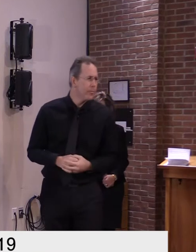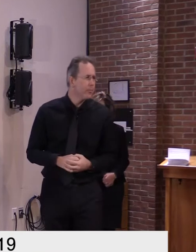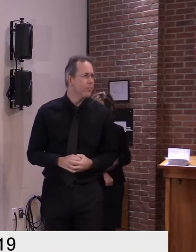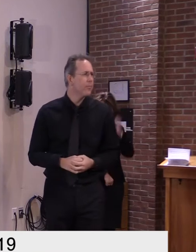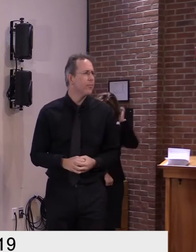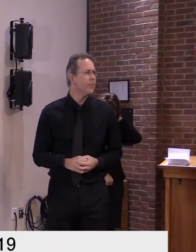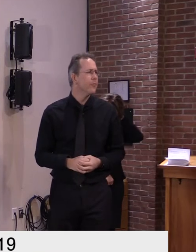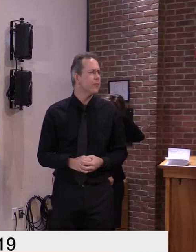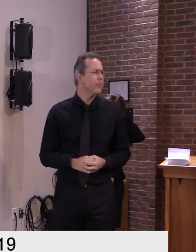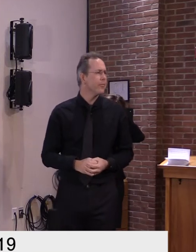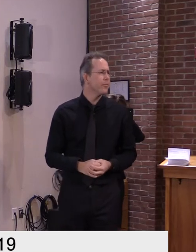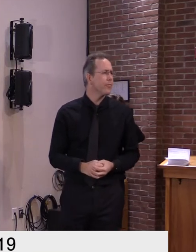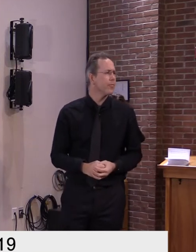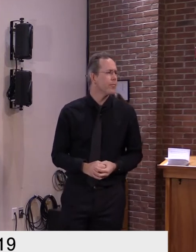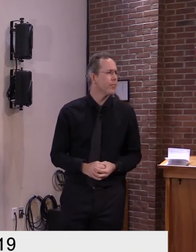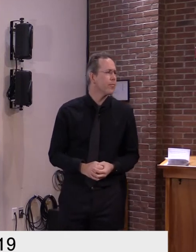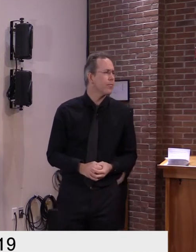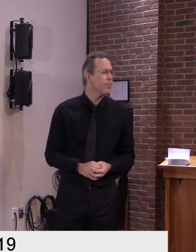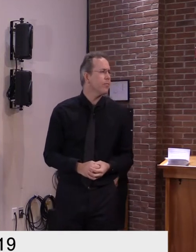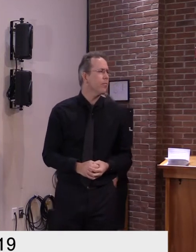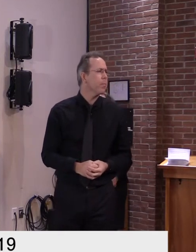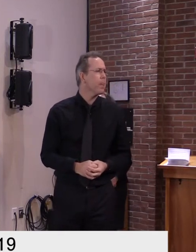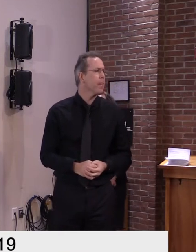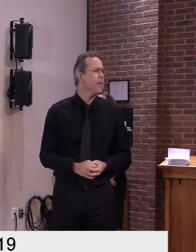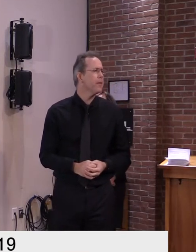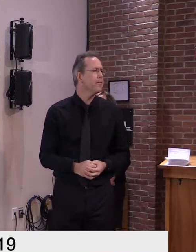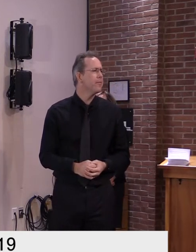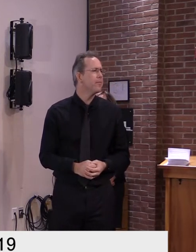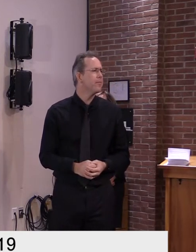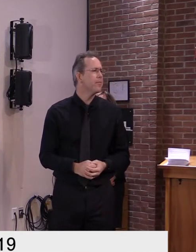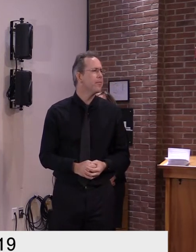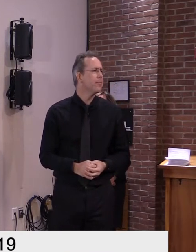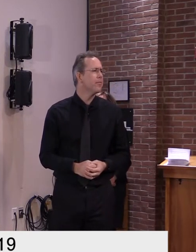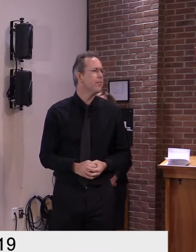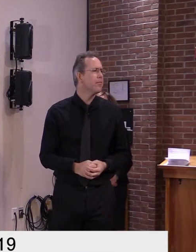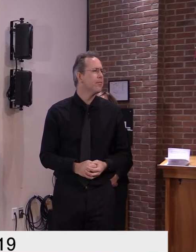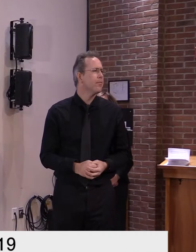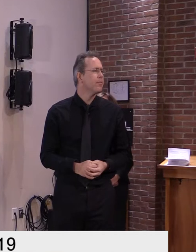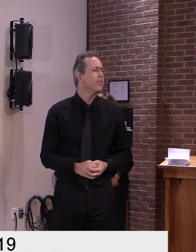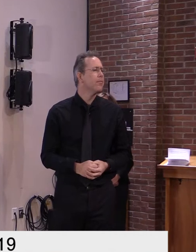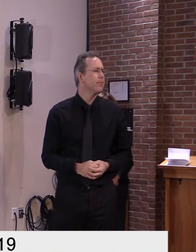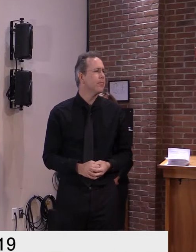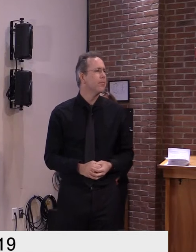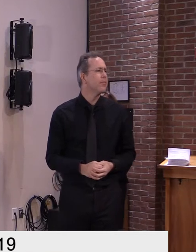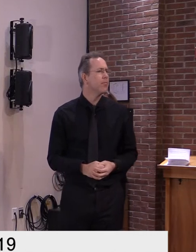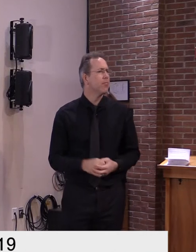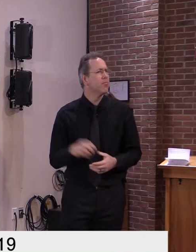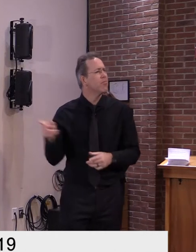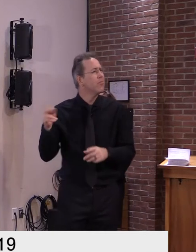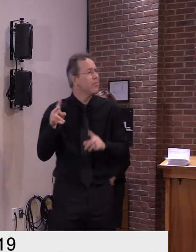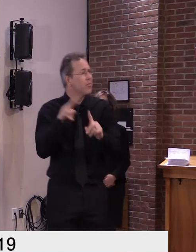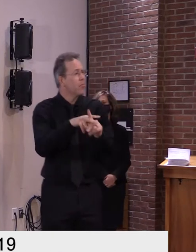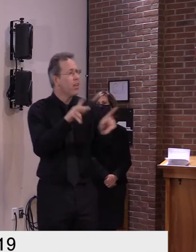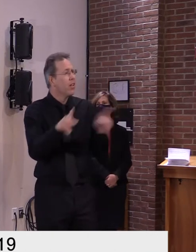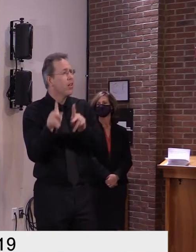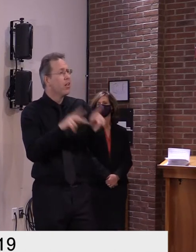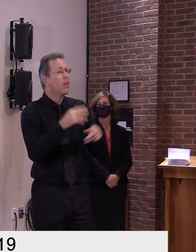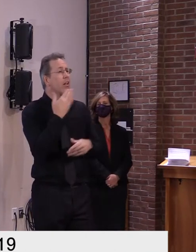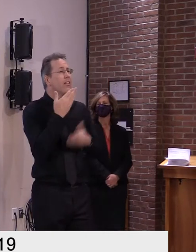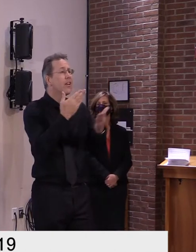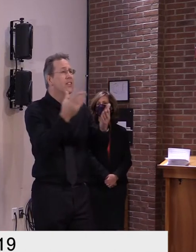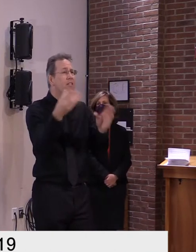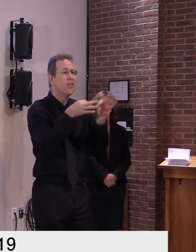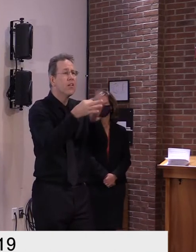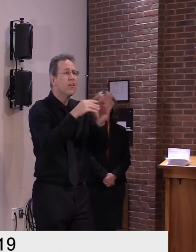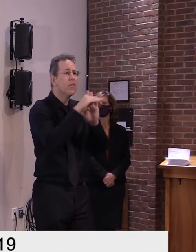Christmas is identical to Thanksgiving. That is essentially what your message is today. At this point in time, gatherings and stuff. At this point in